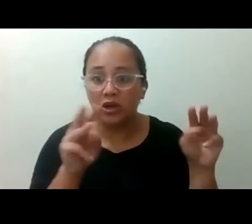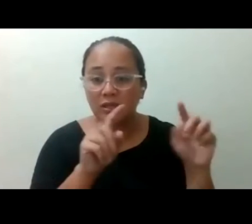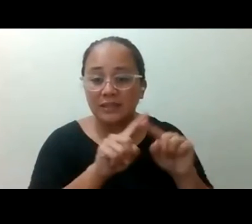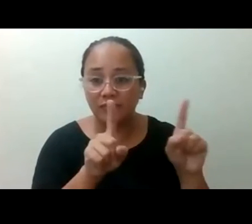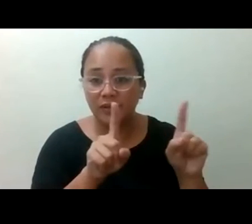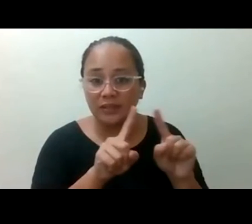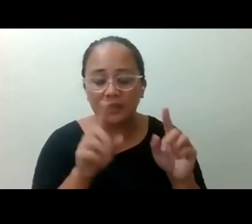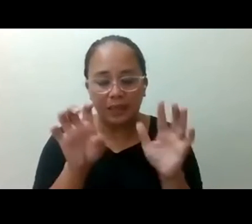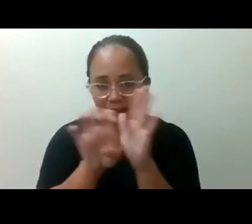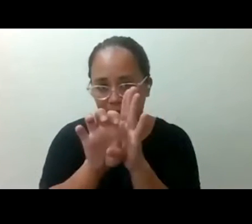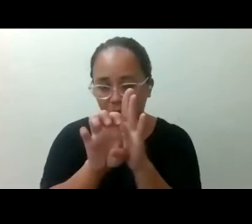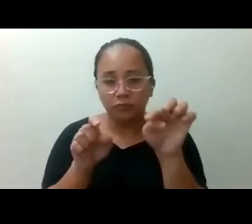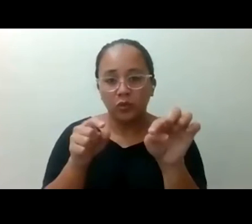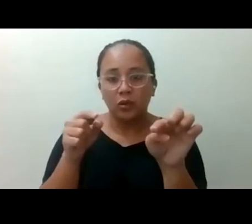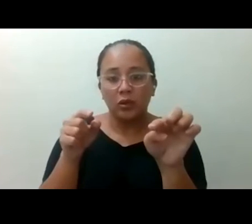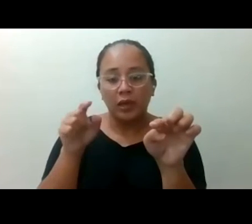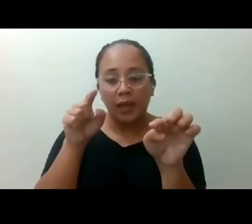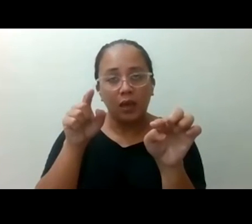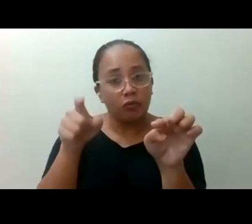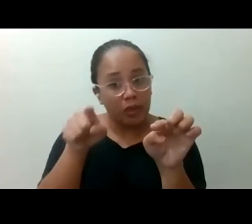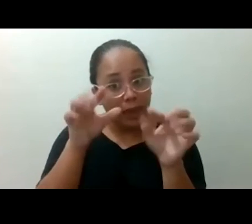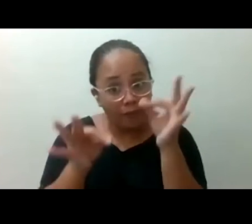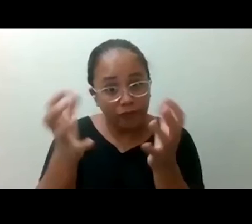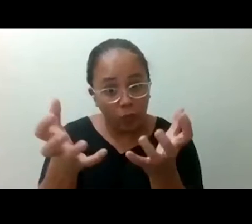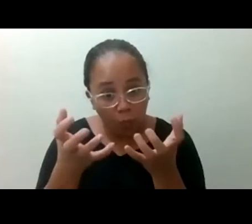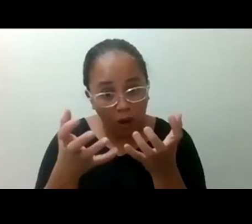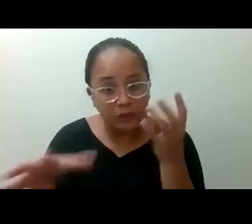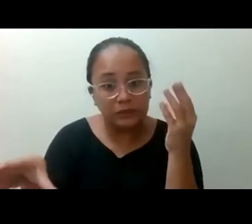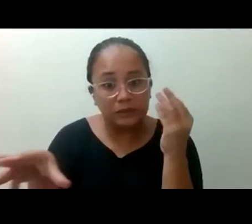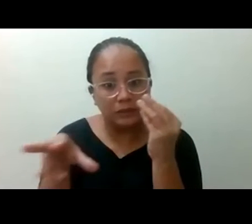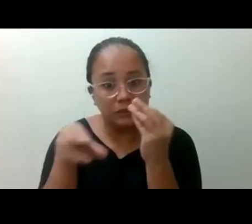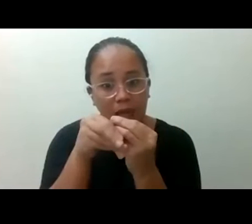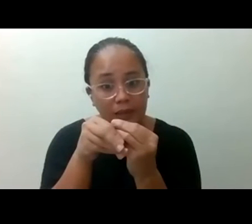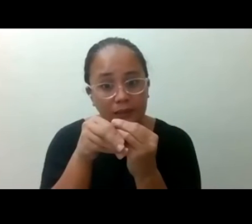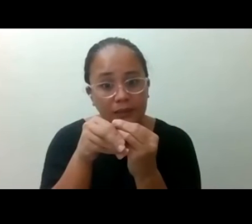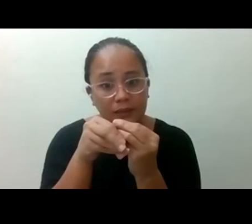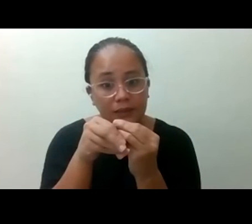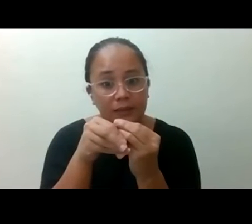Or if you want, you could add another sign.